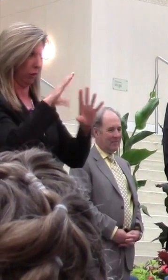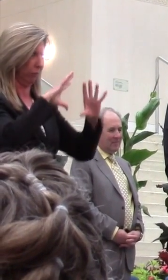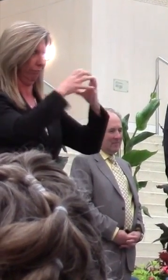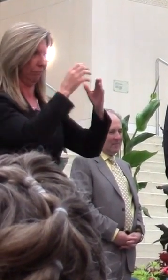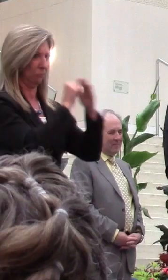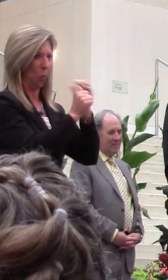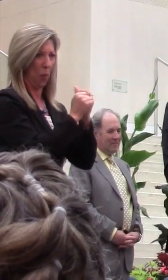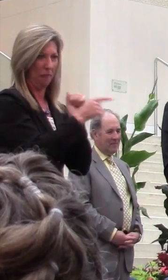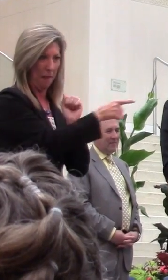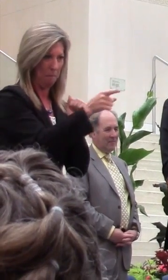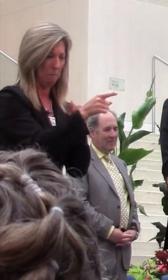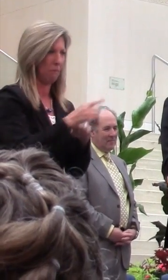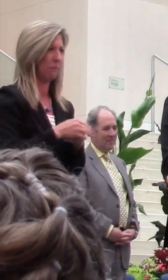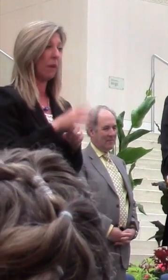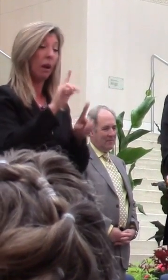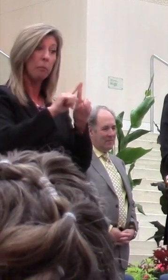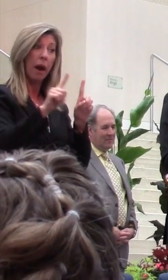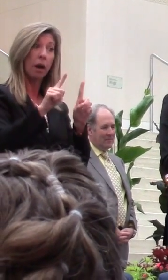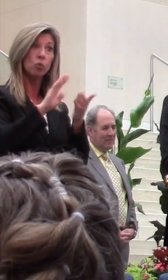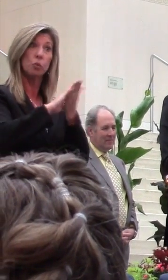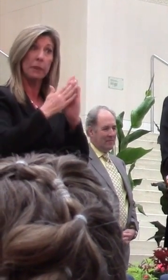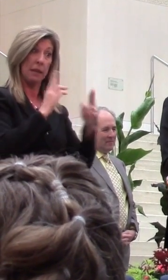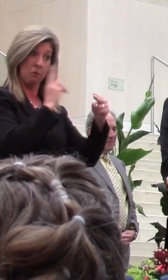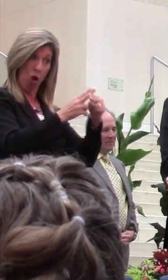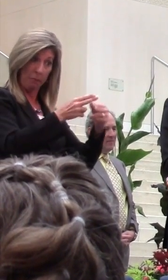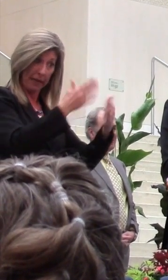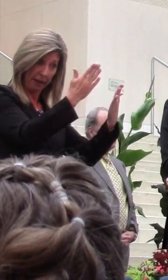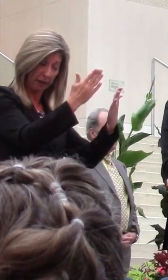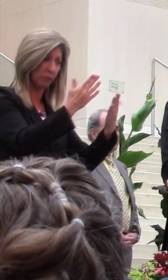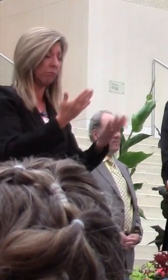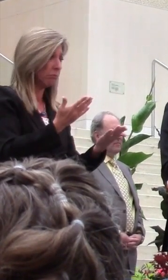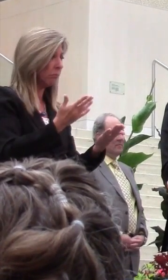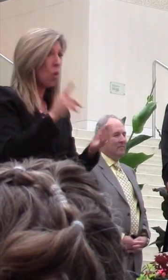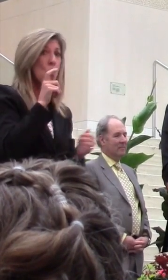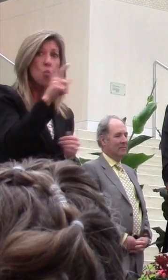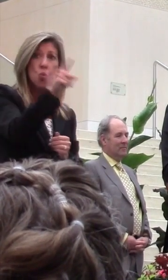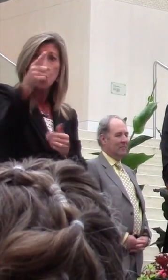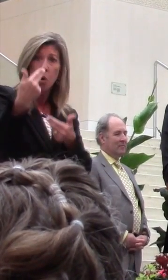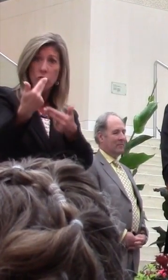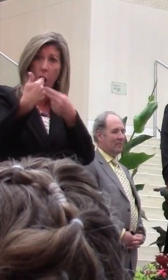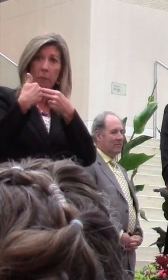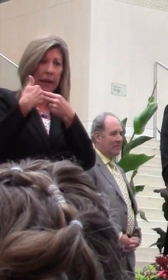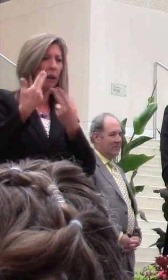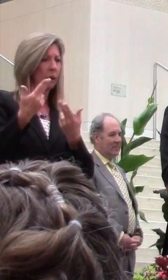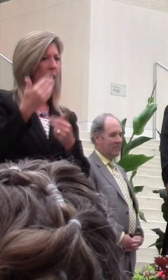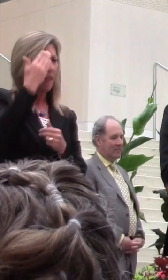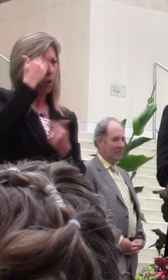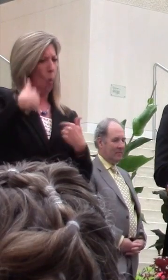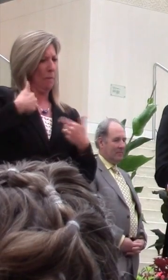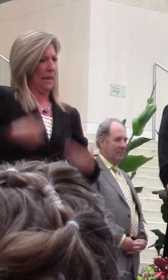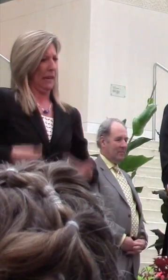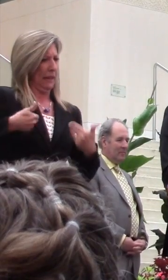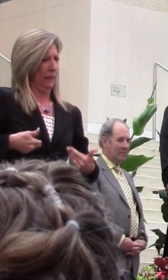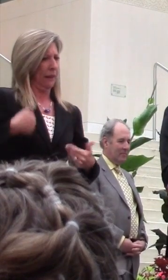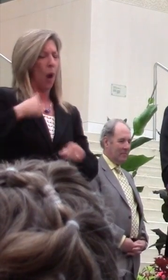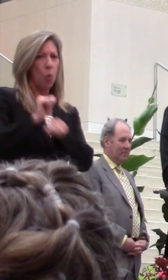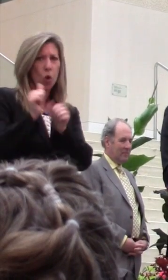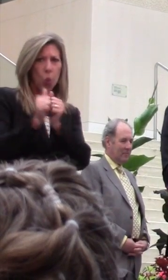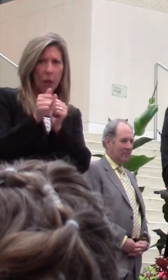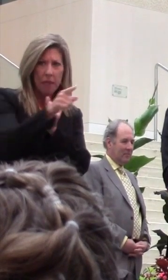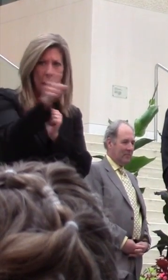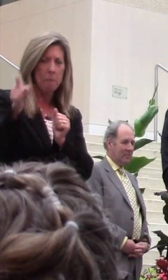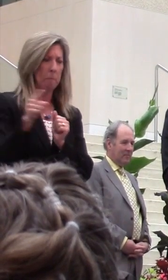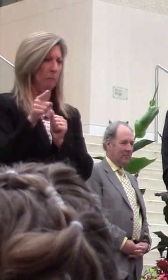also because in order to be nominated, people nominated me that know me and that I work with. So that indicates the program